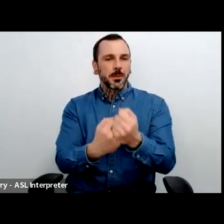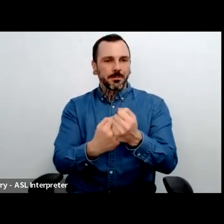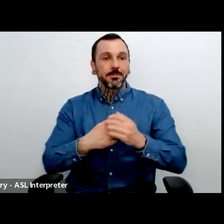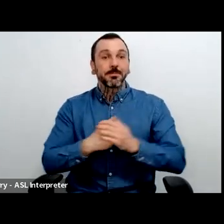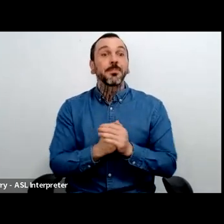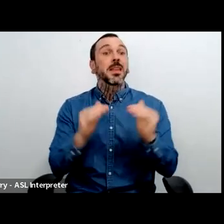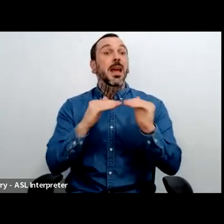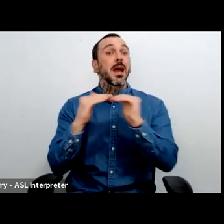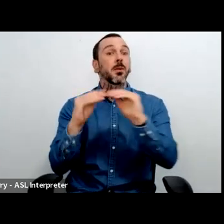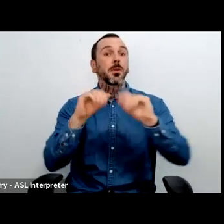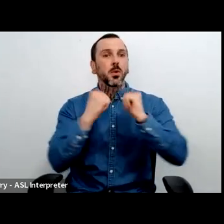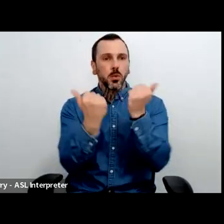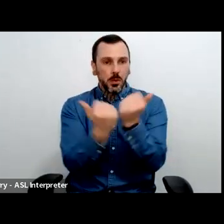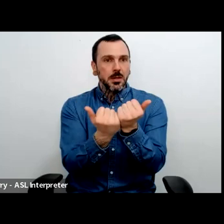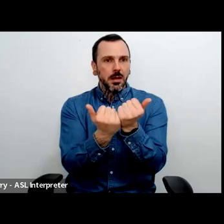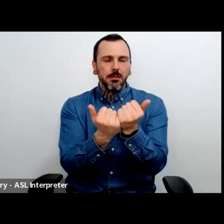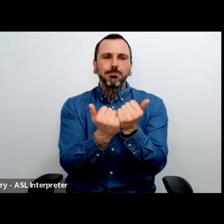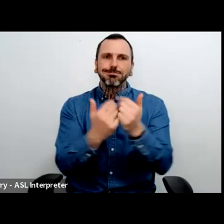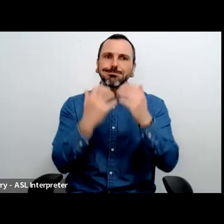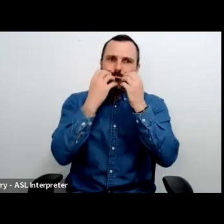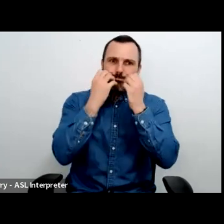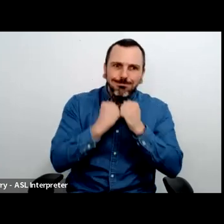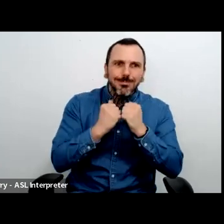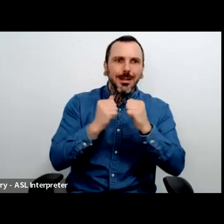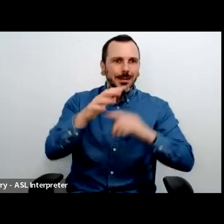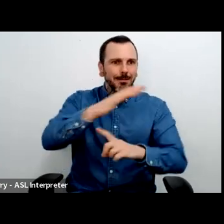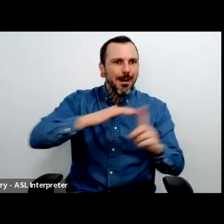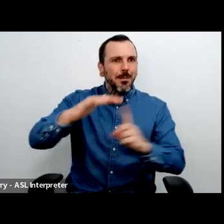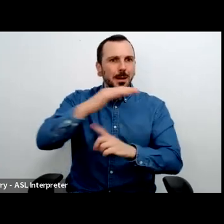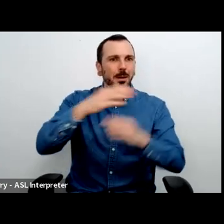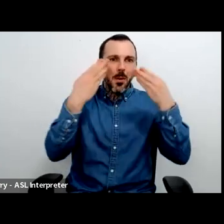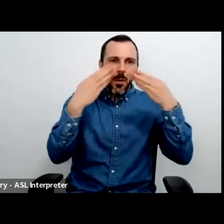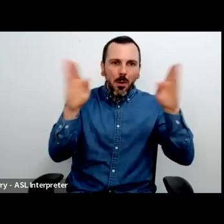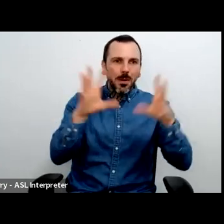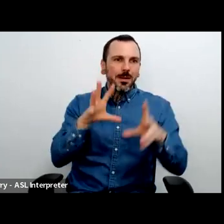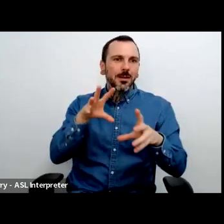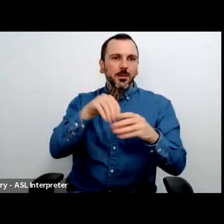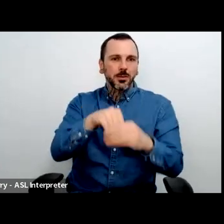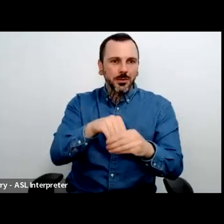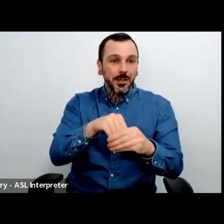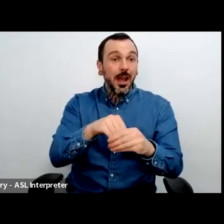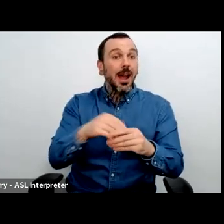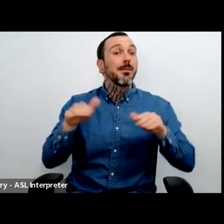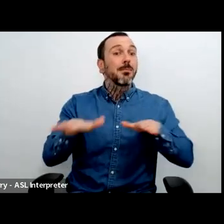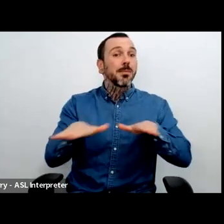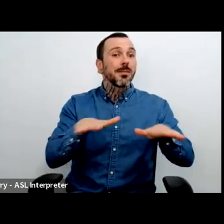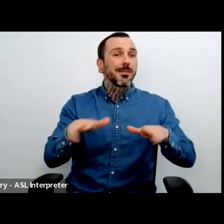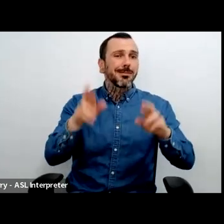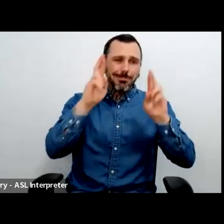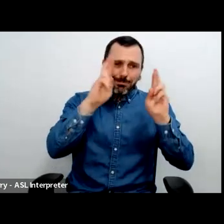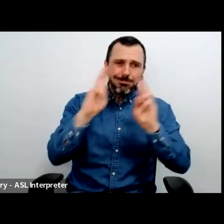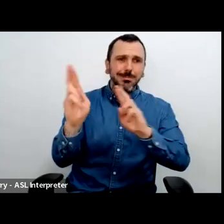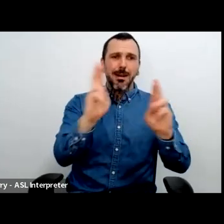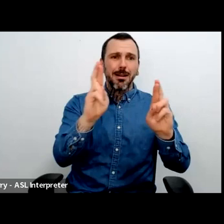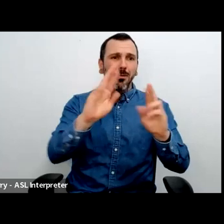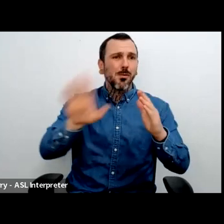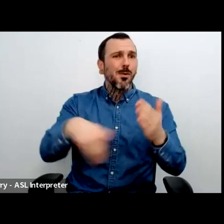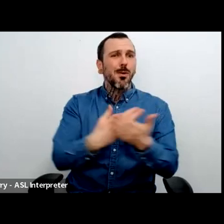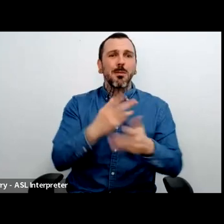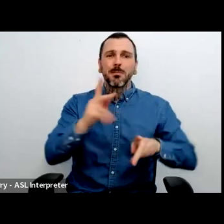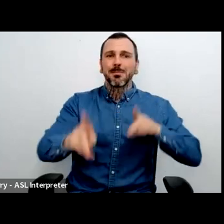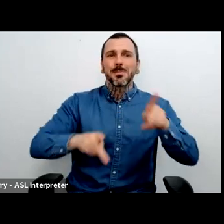and inclusive environment and encourages a respectful behavior that affirms the dignity of all individuals. Equity